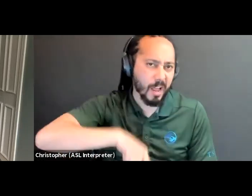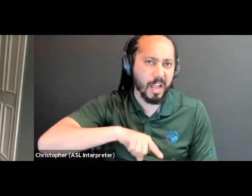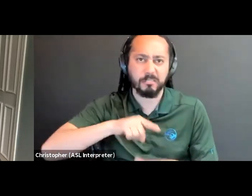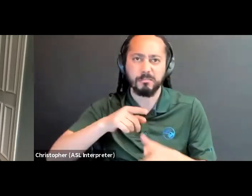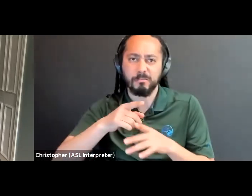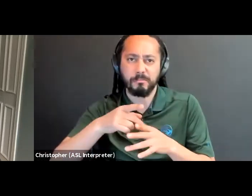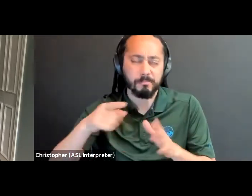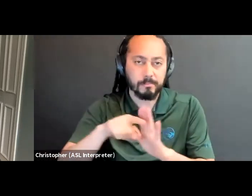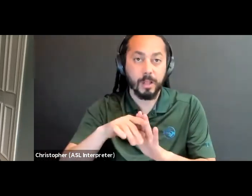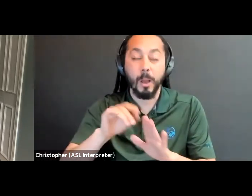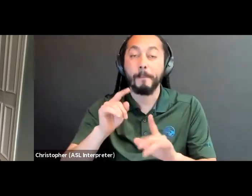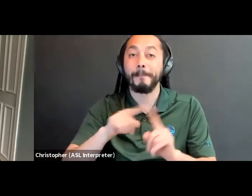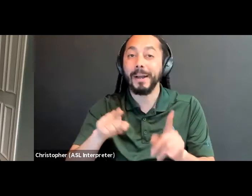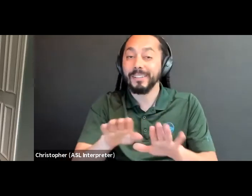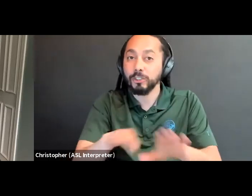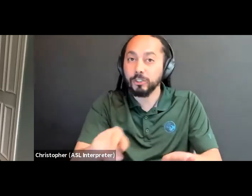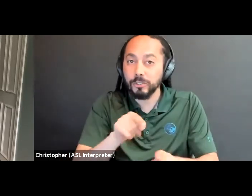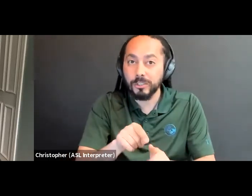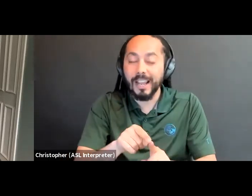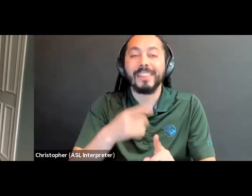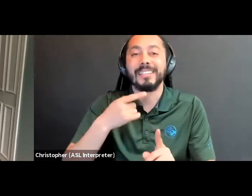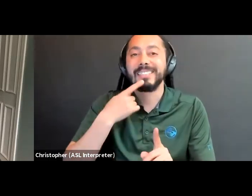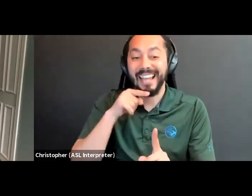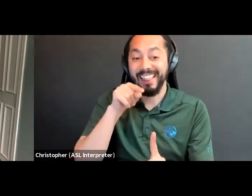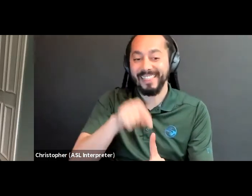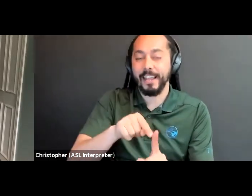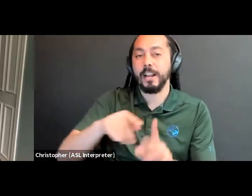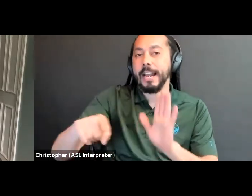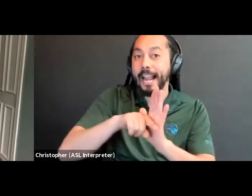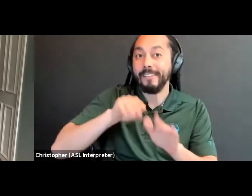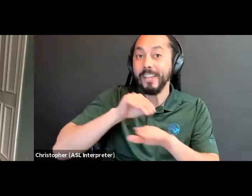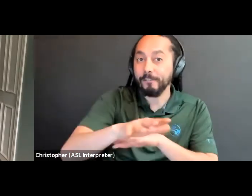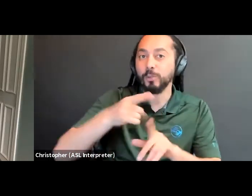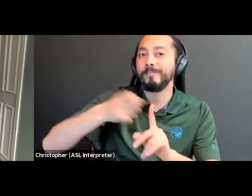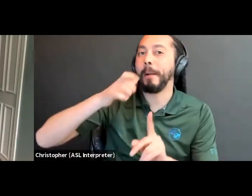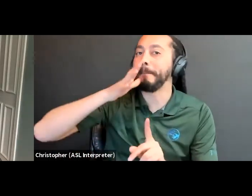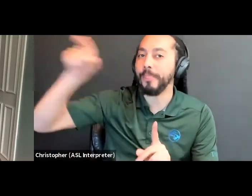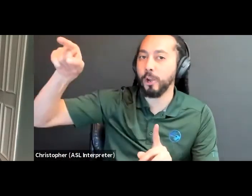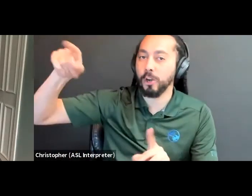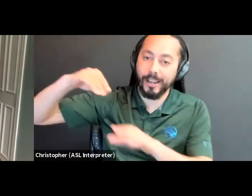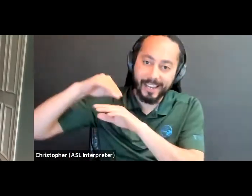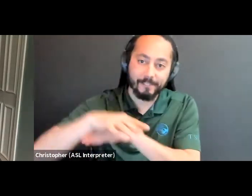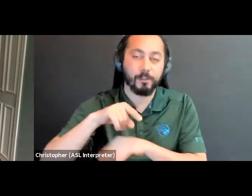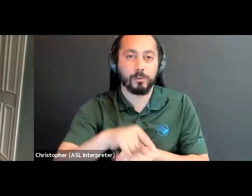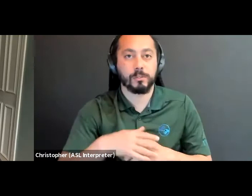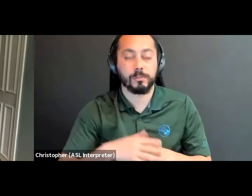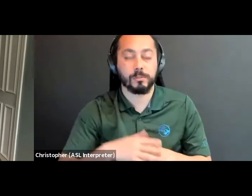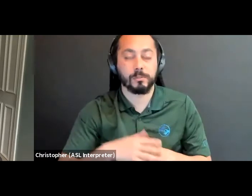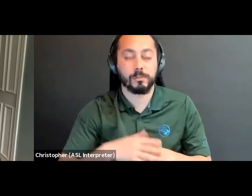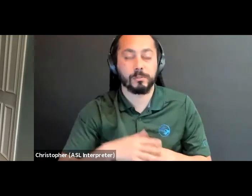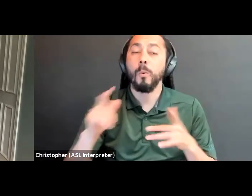negatively influenced by their mother's behavior. And I really want to conclude